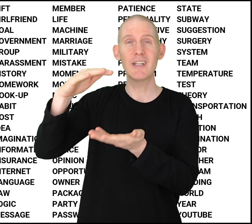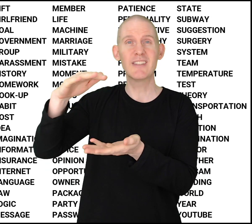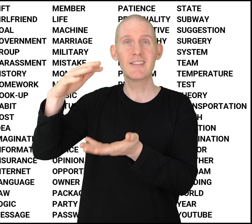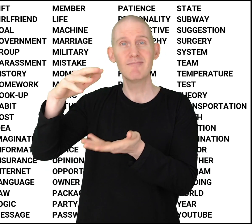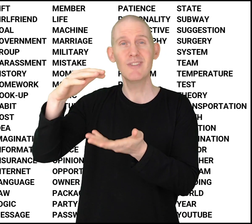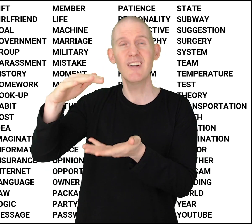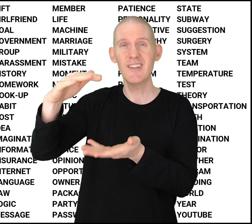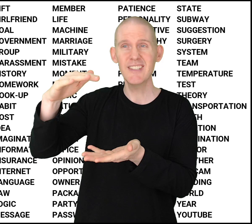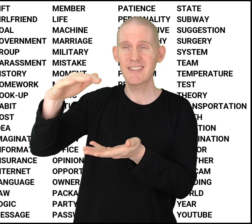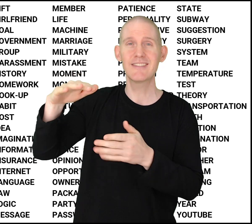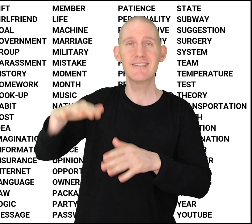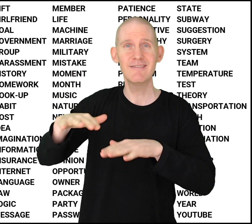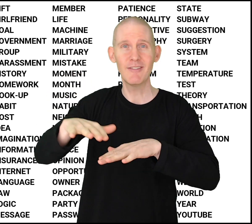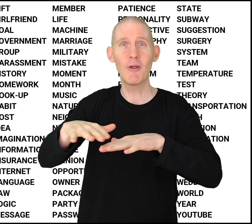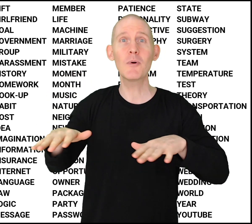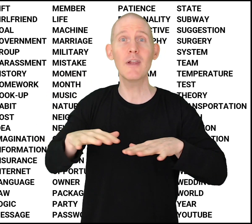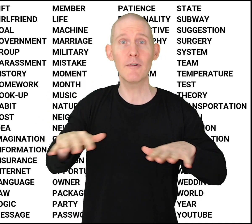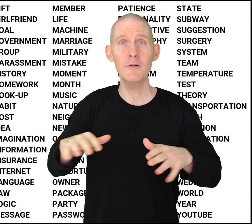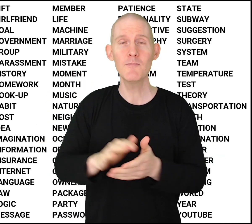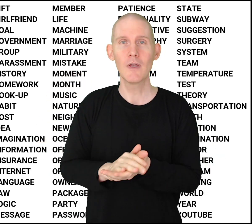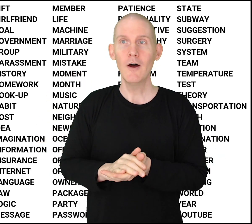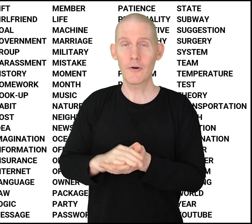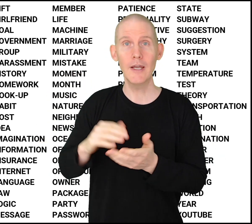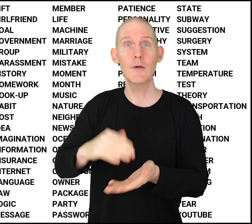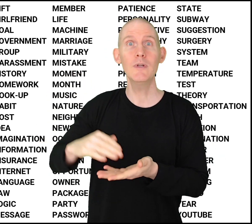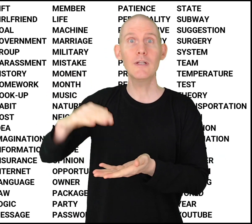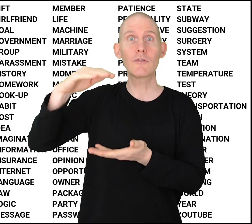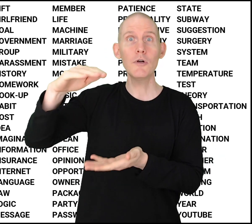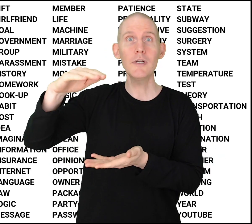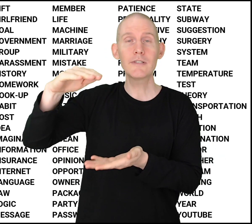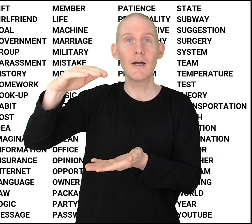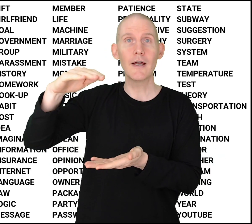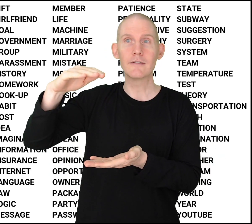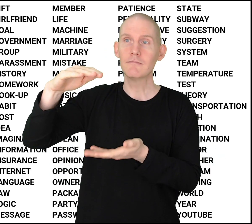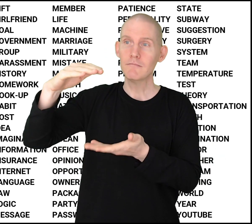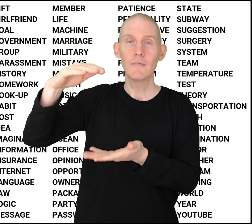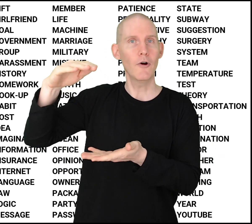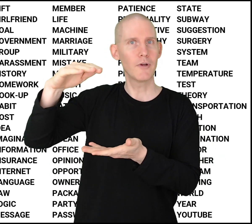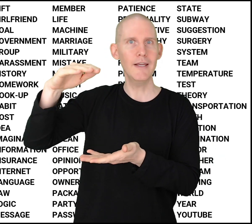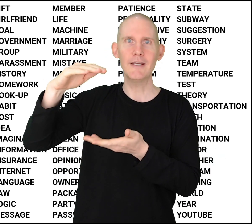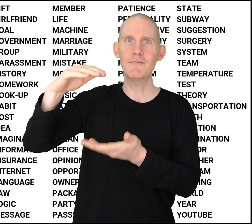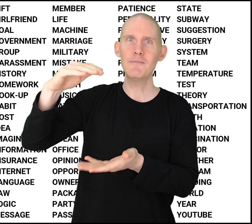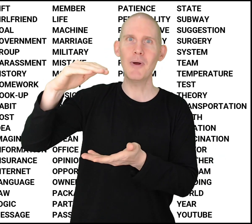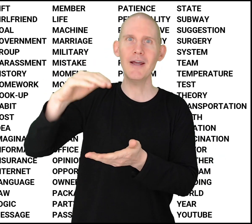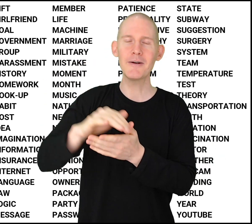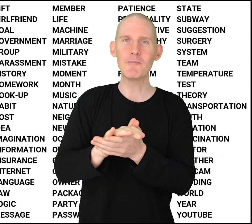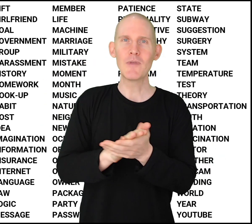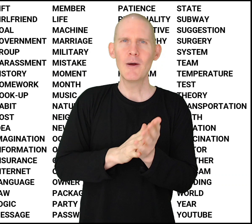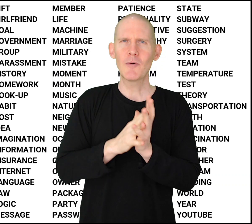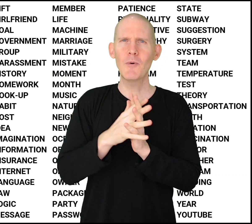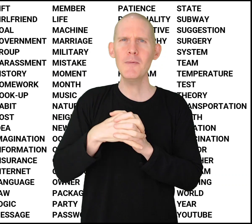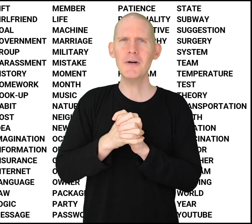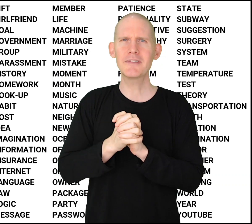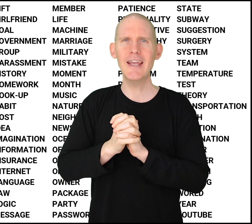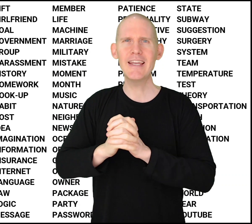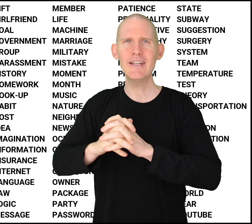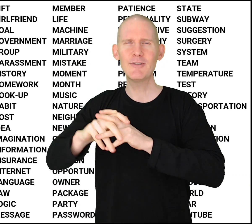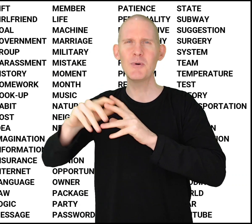it's lower level. Okay, then we did 30 signs. Okay, even better. But what about taking it to an